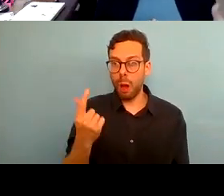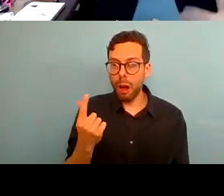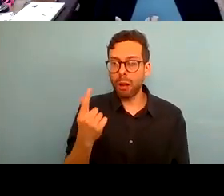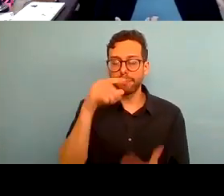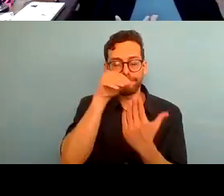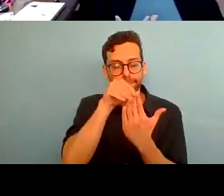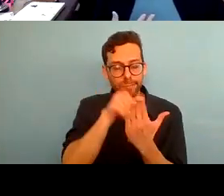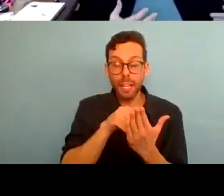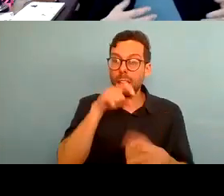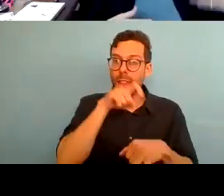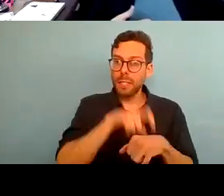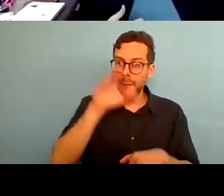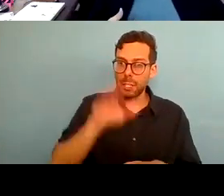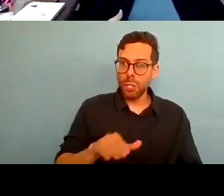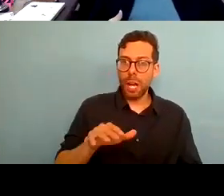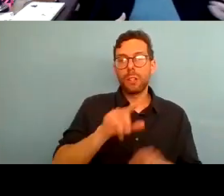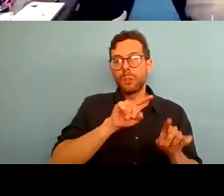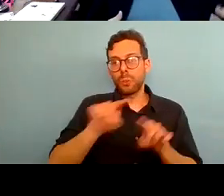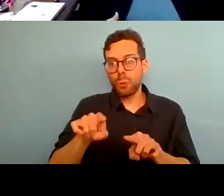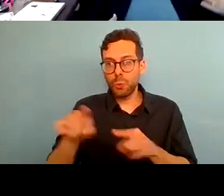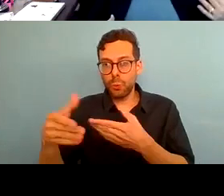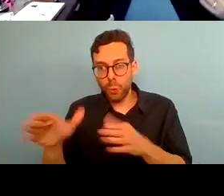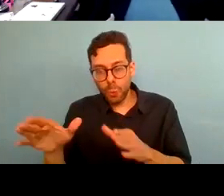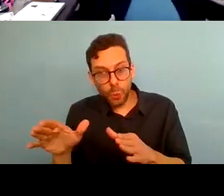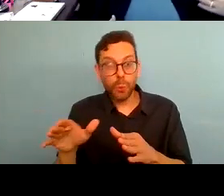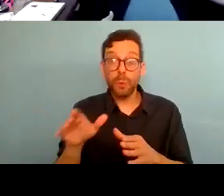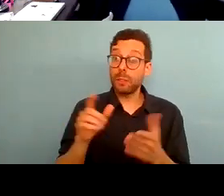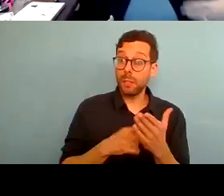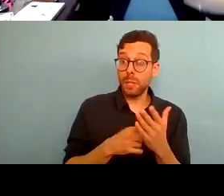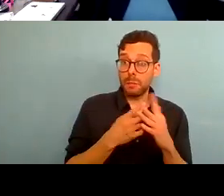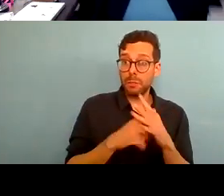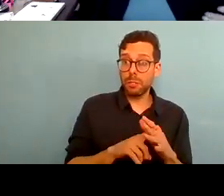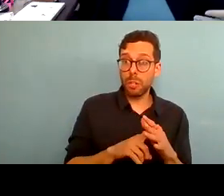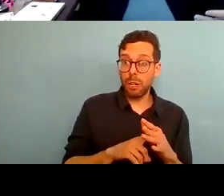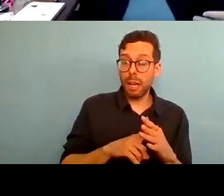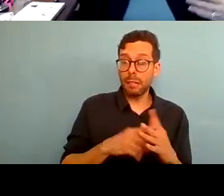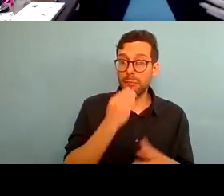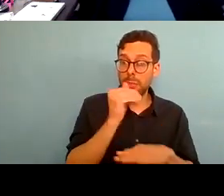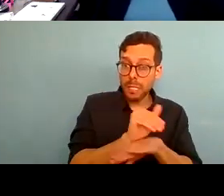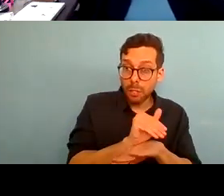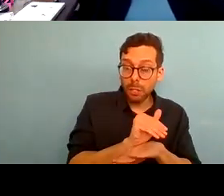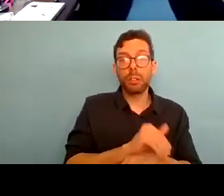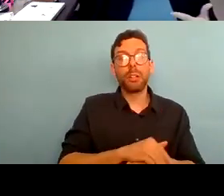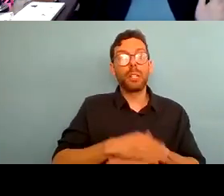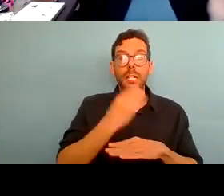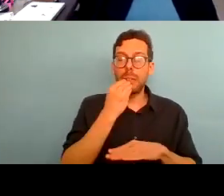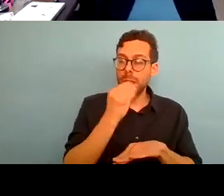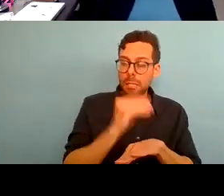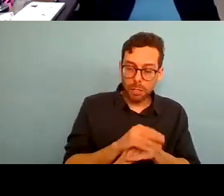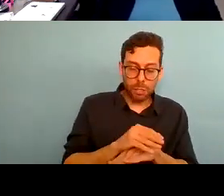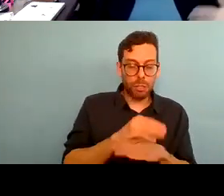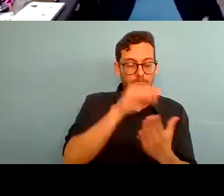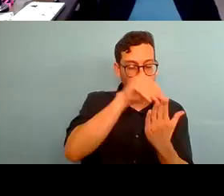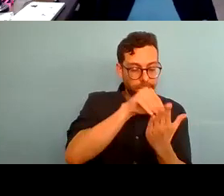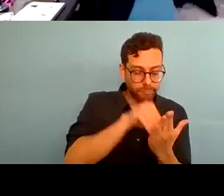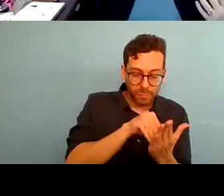room? Everything from, sometimes we'll even start with dinner. So dinner, and then talk to me about what things look like leading up into bedtime. What time do they go